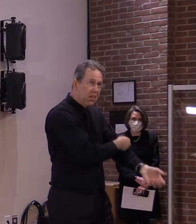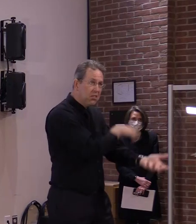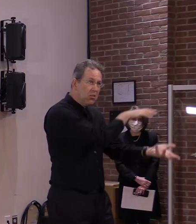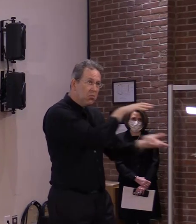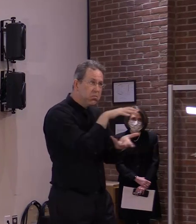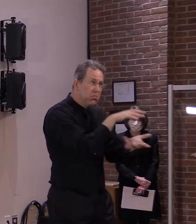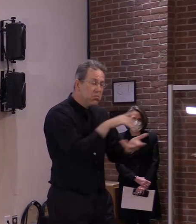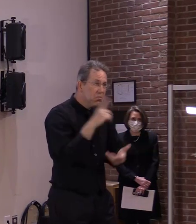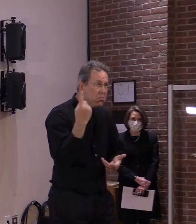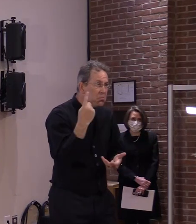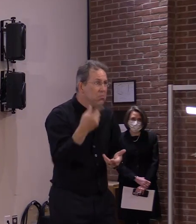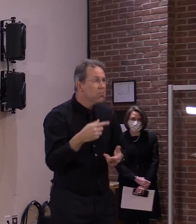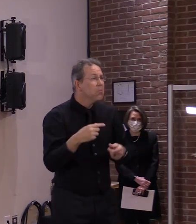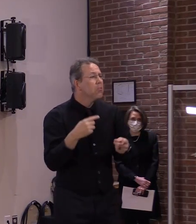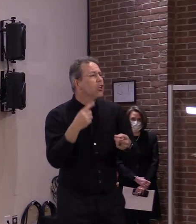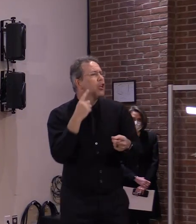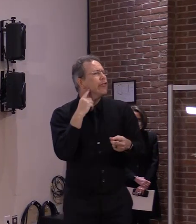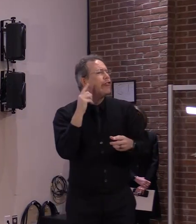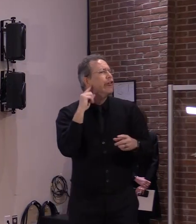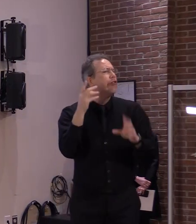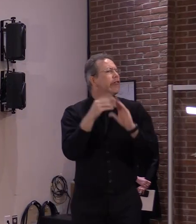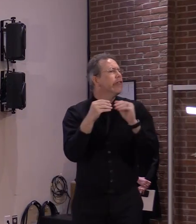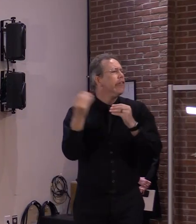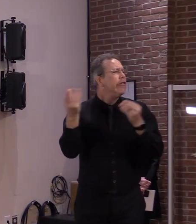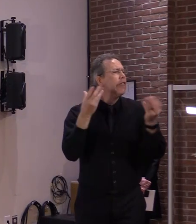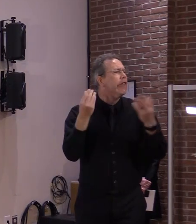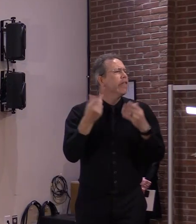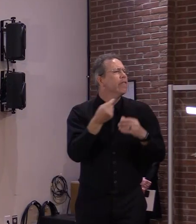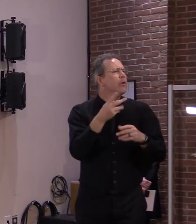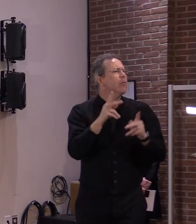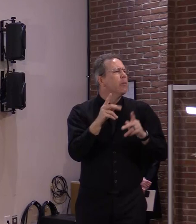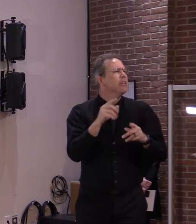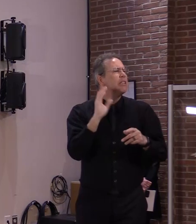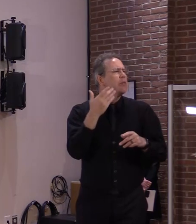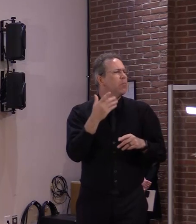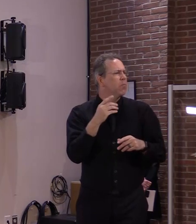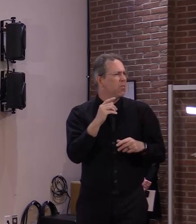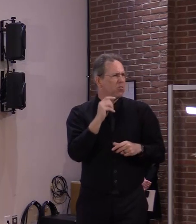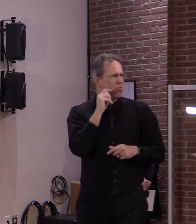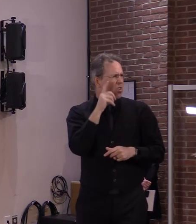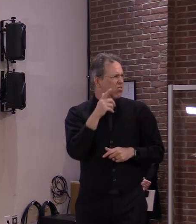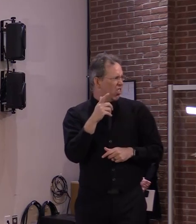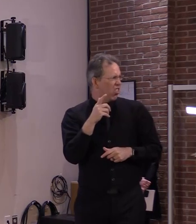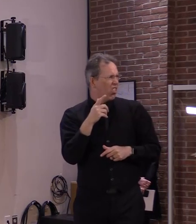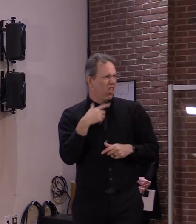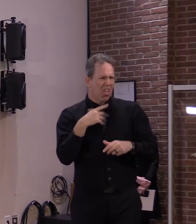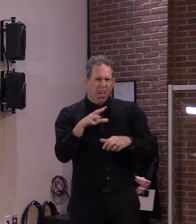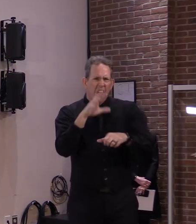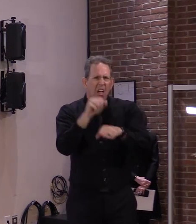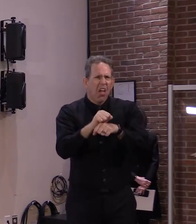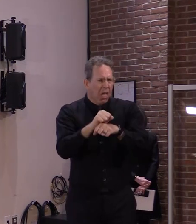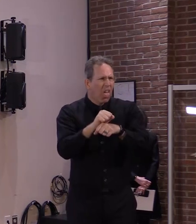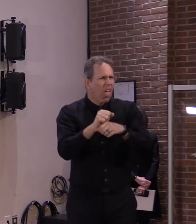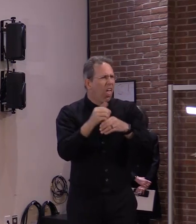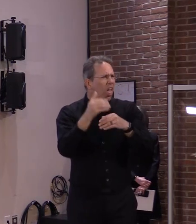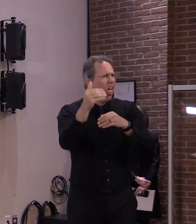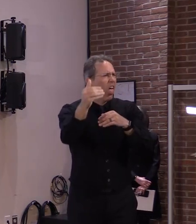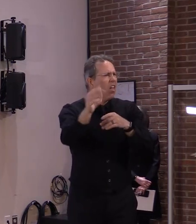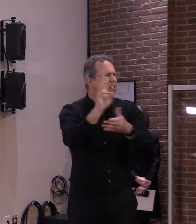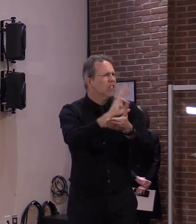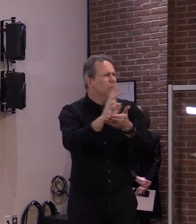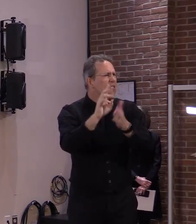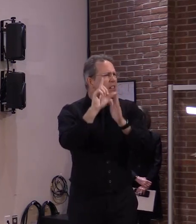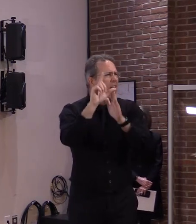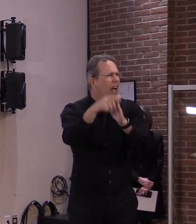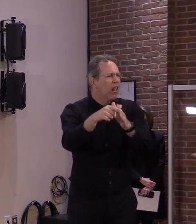are surprised that their appointments are 6-7 weeks out or more, I think it